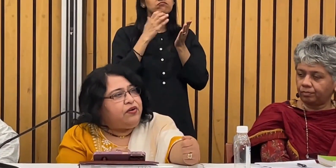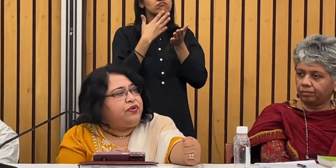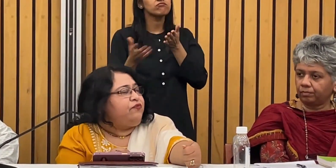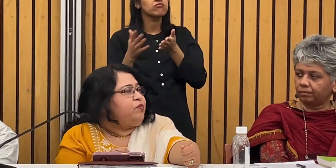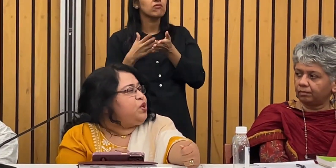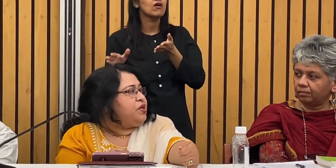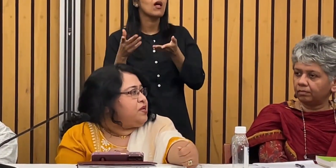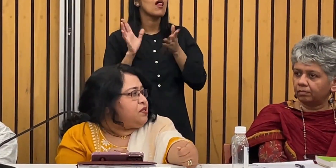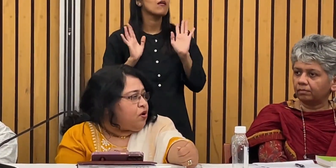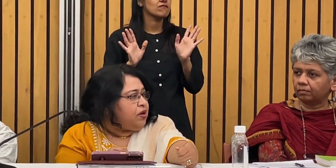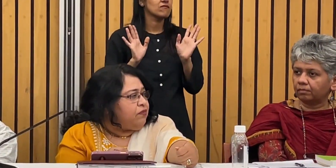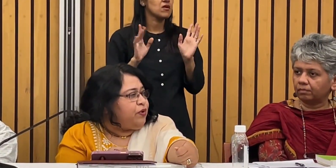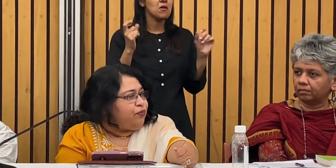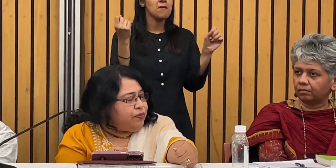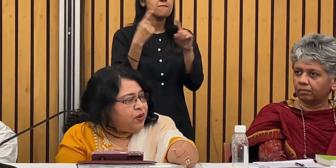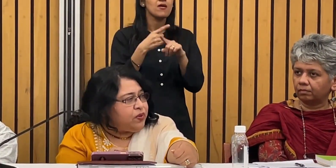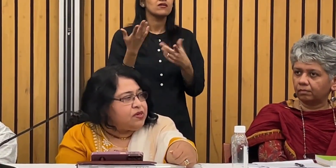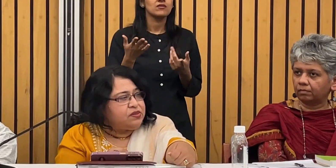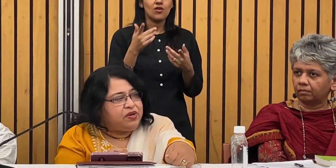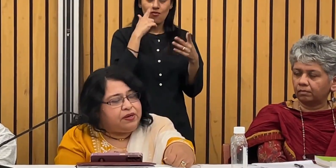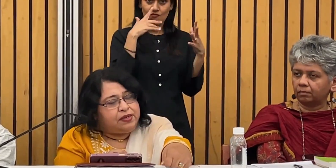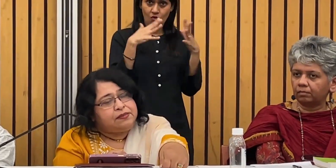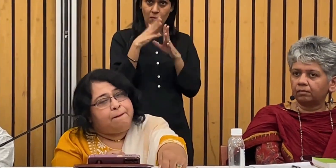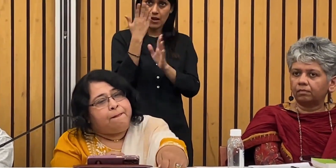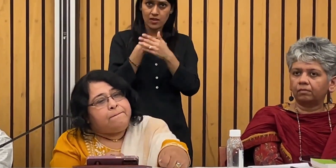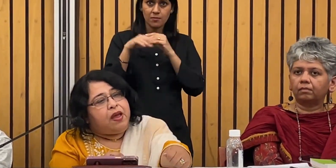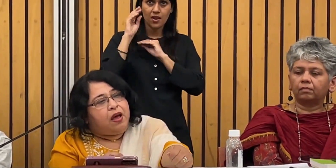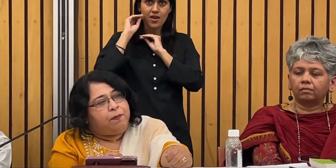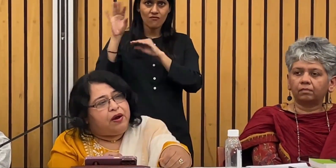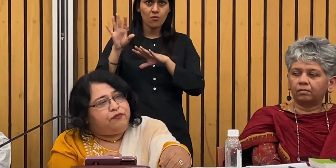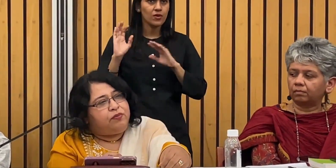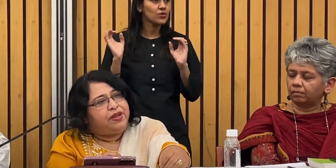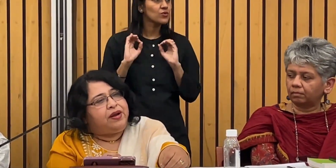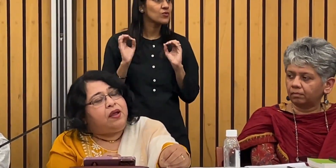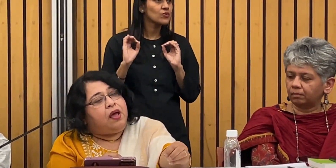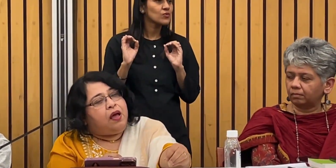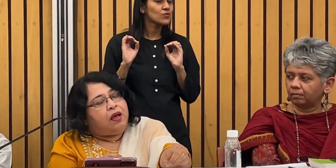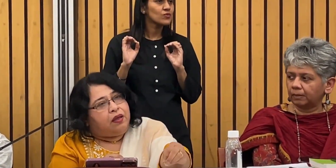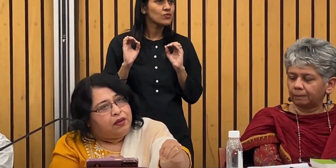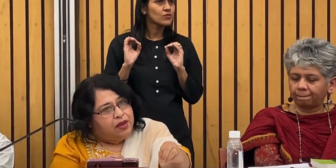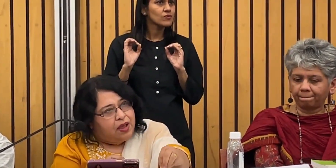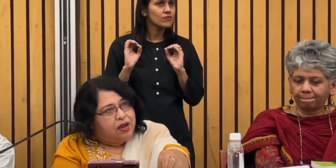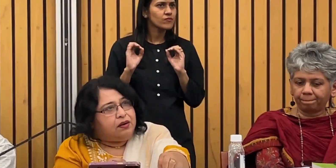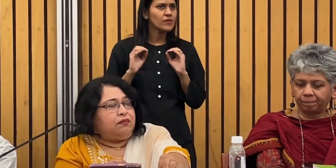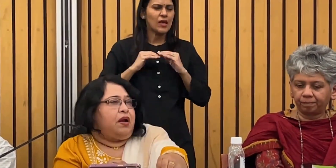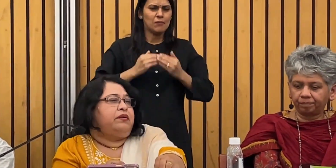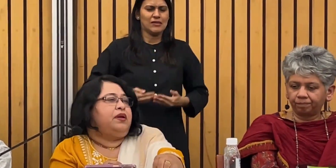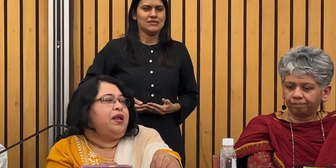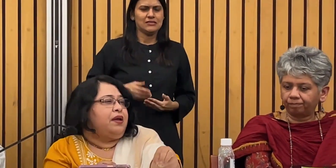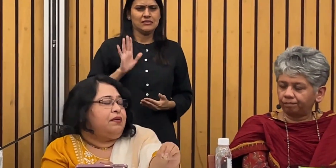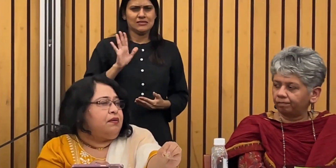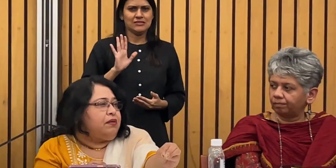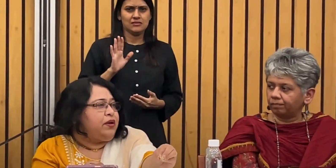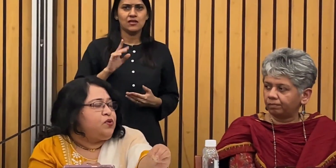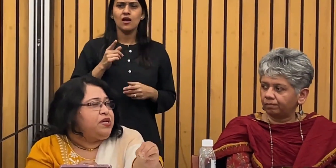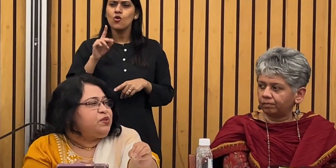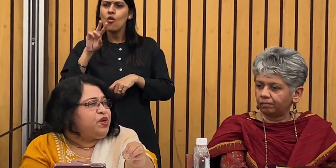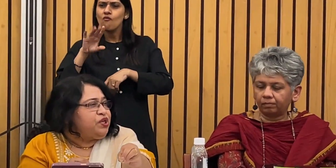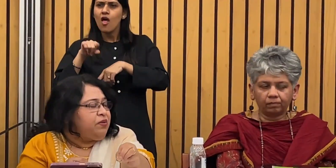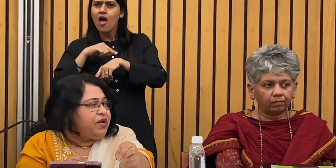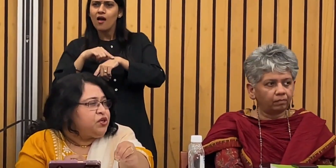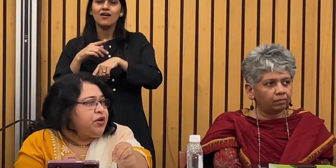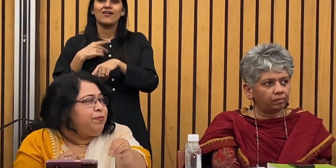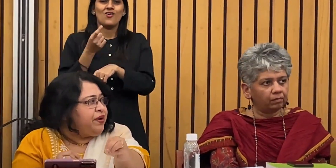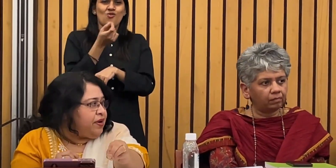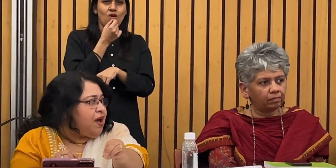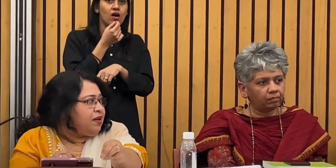such kind of information is not given to women with disabilities. Apart from that, in our country, like Renuji